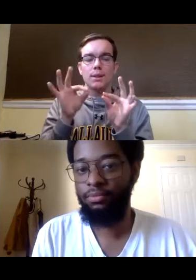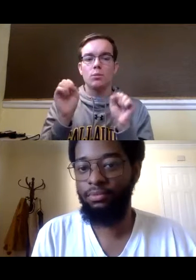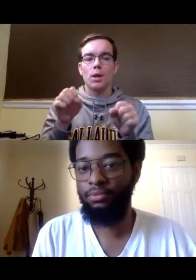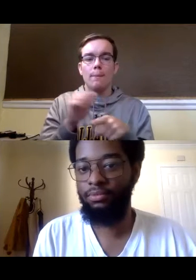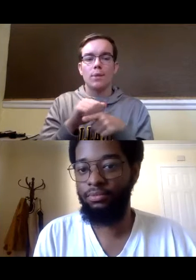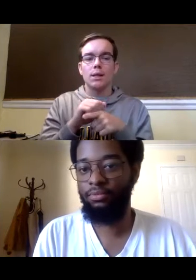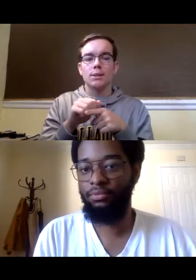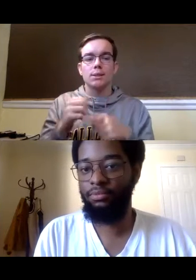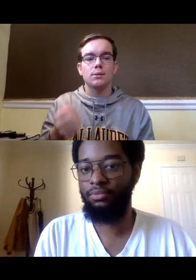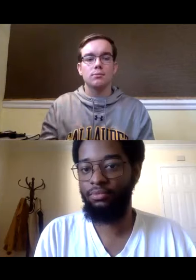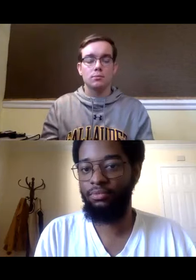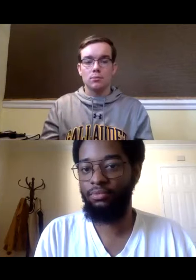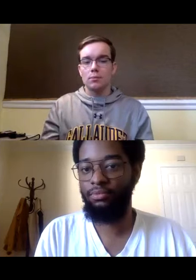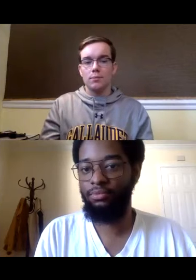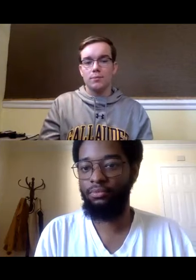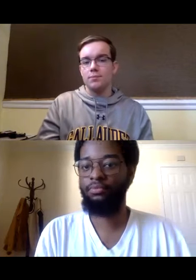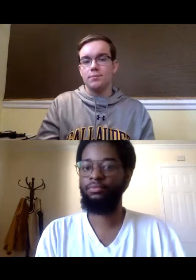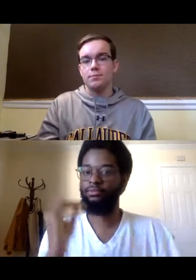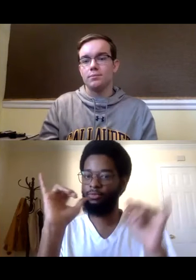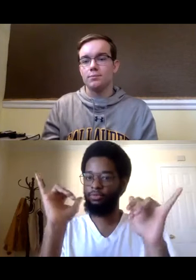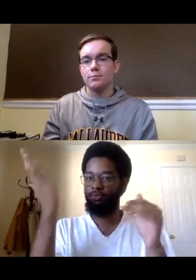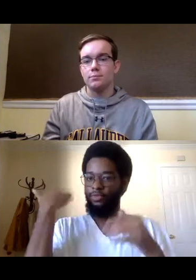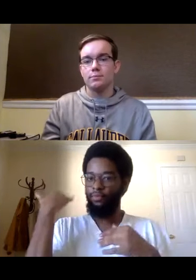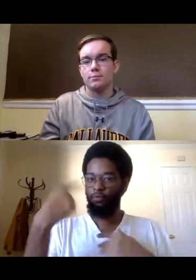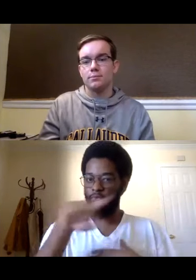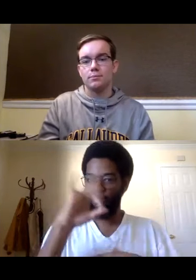And here are some more sentences that we can practice together.